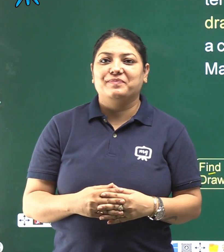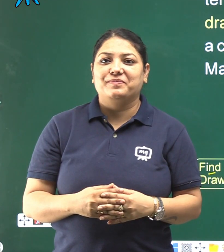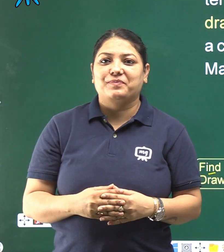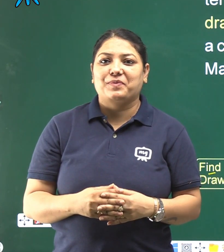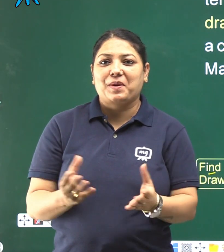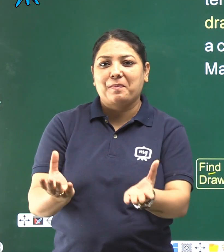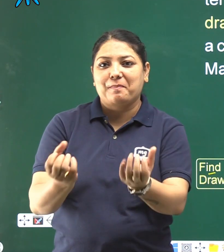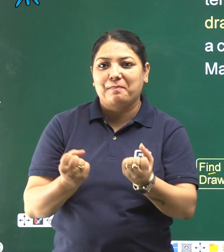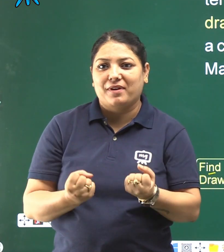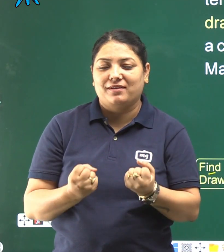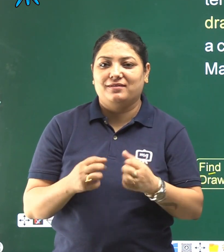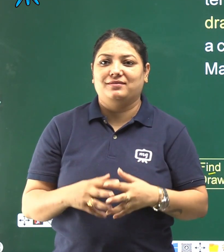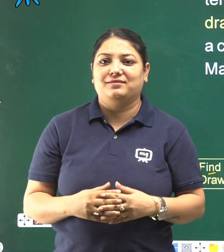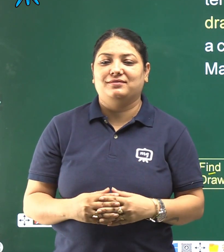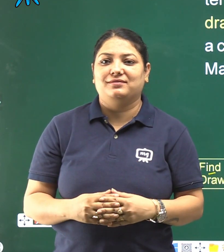pana.